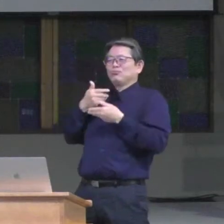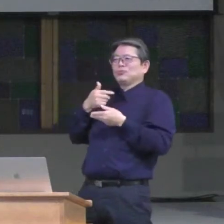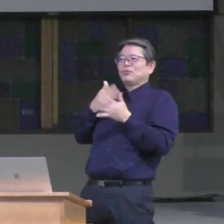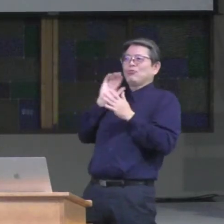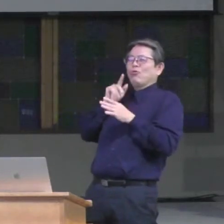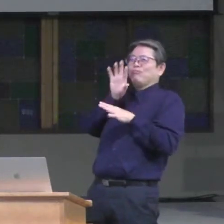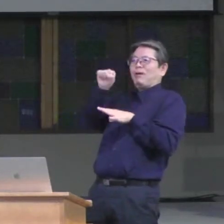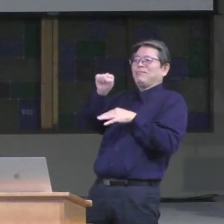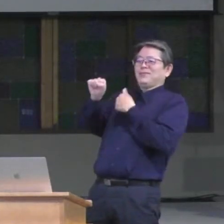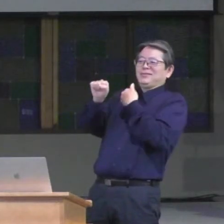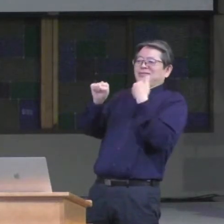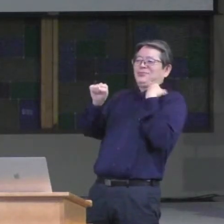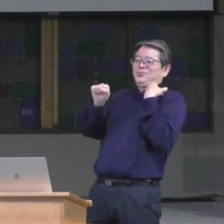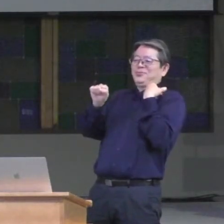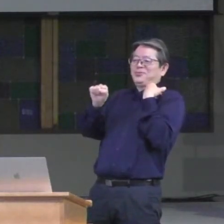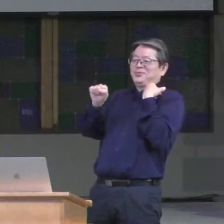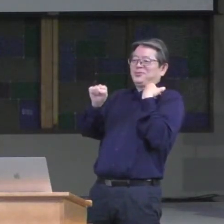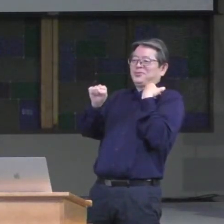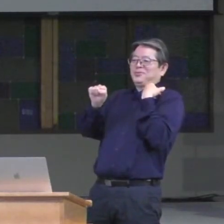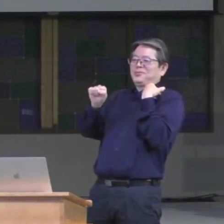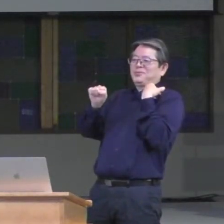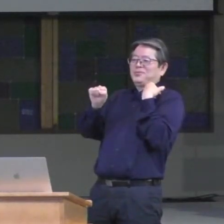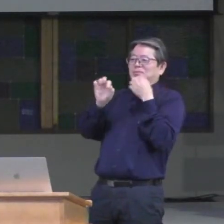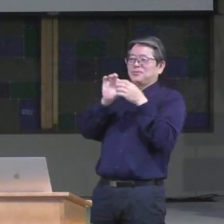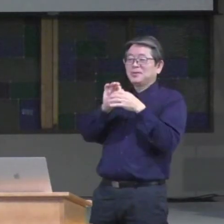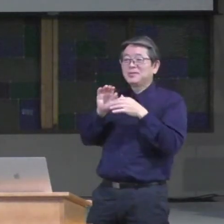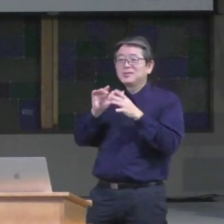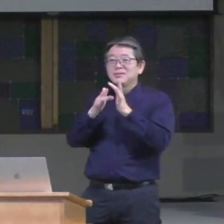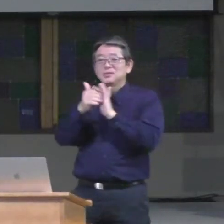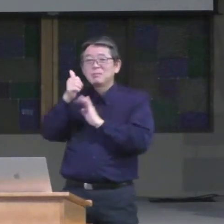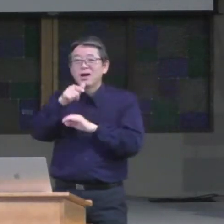He's Jesus, so yeah, I think I know what's going to happen here.